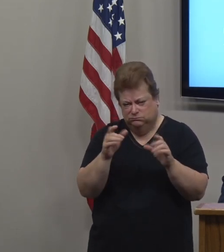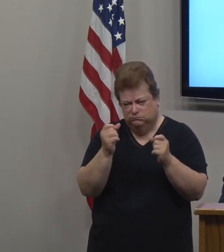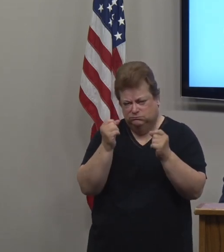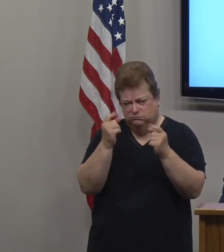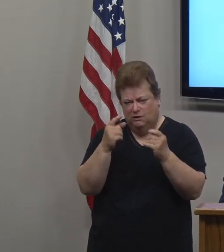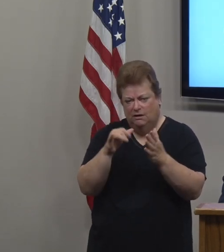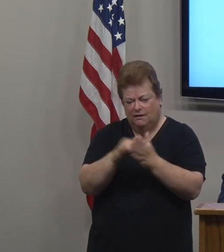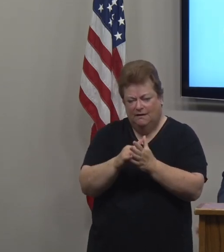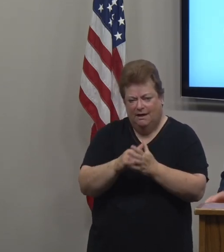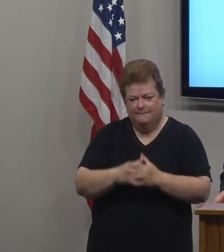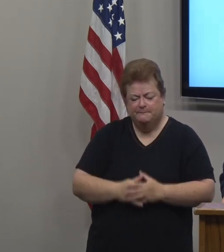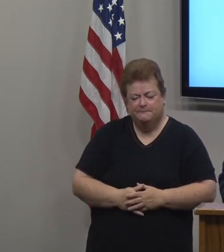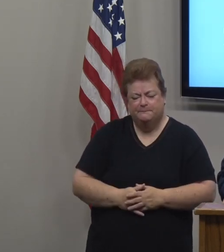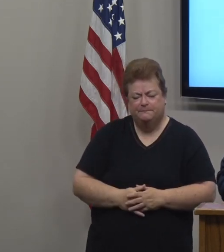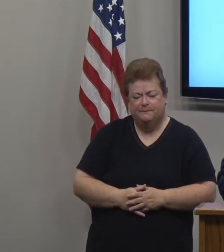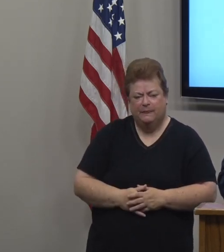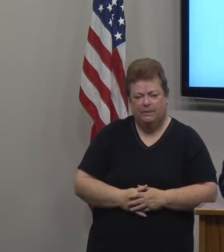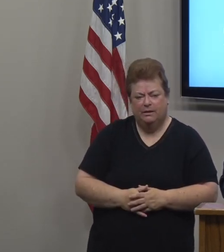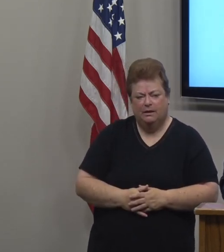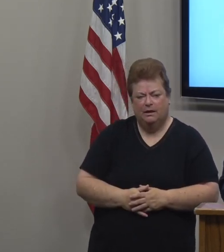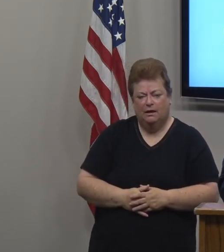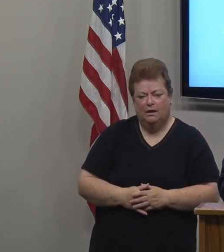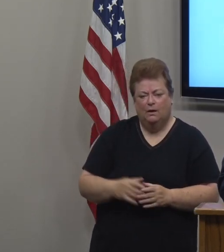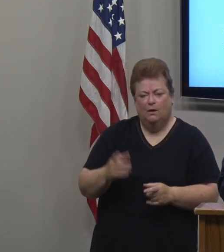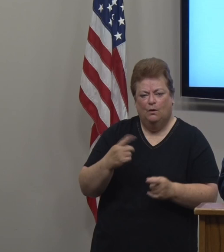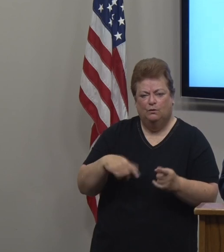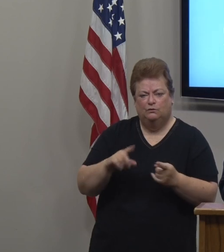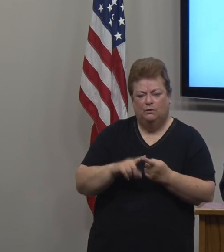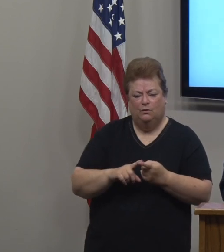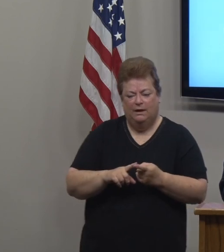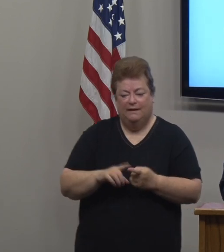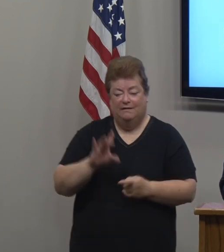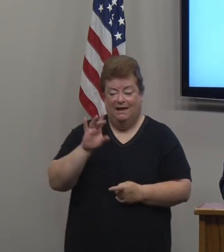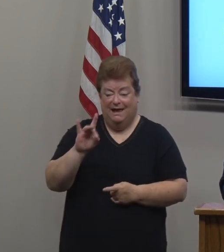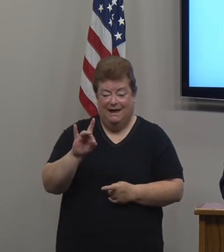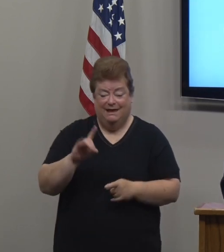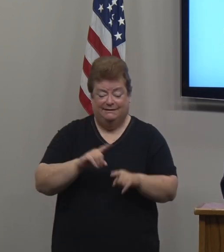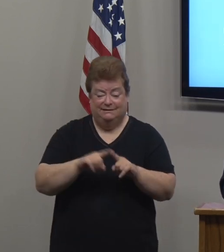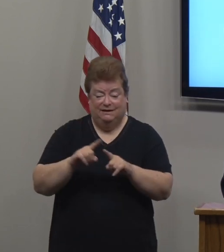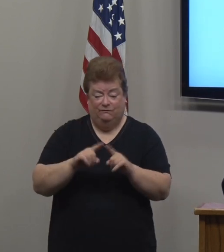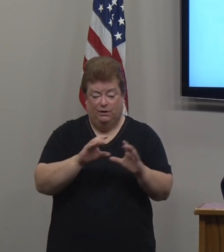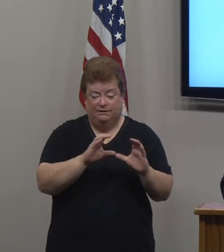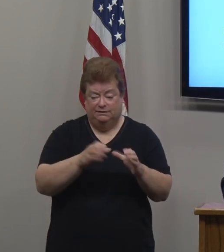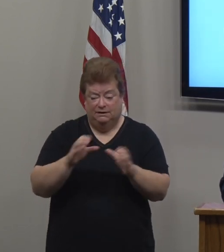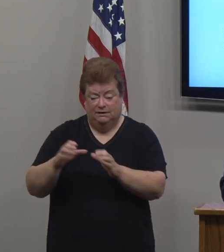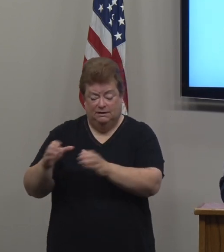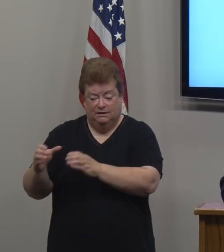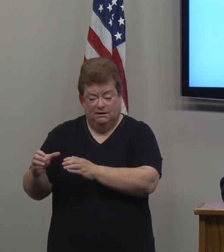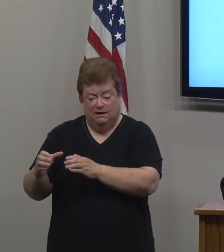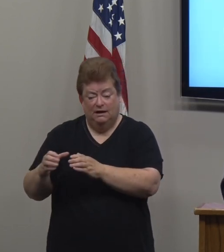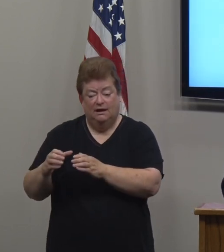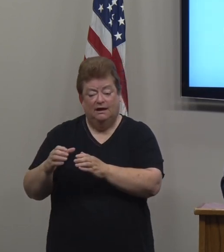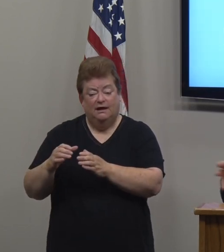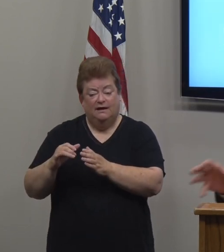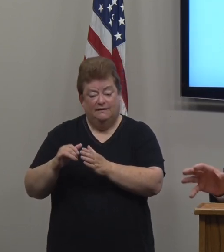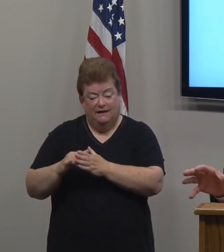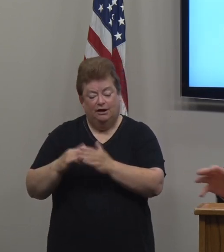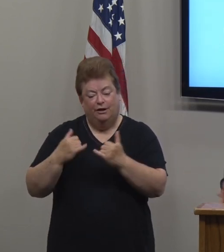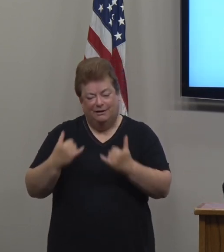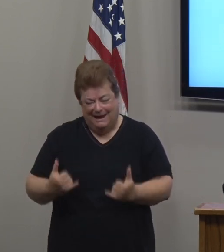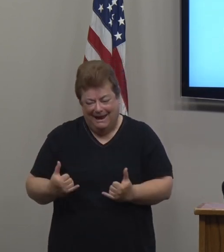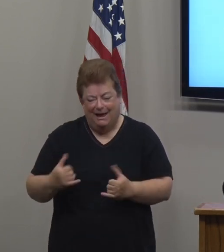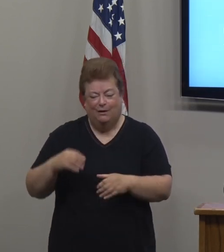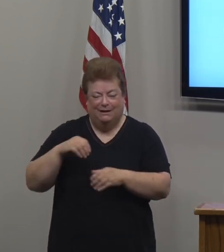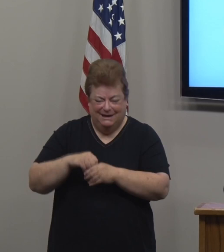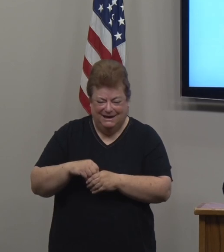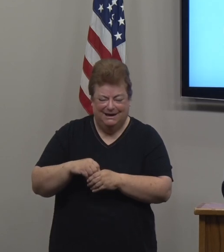to be clear. So when the eight chapters that have been now put in quarantine or in some